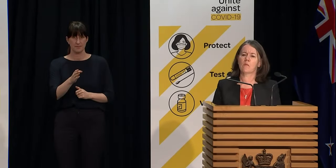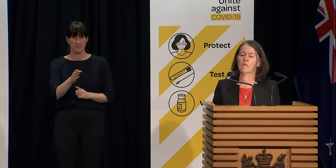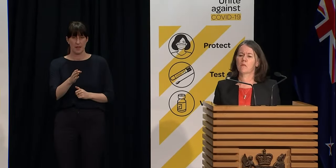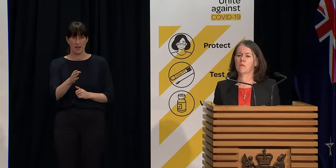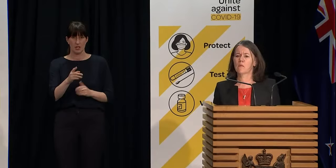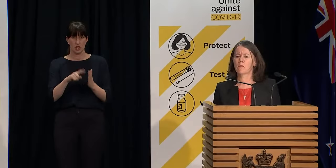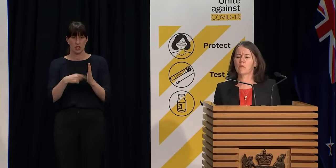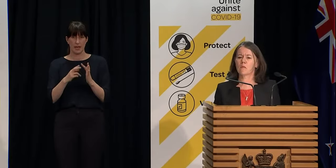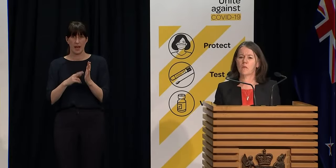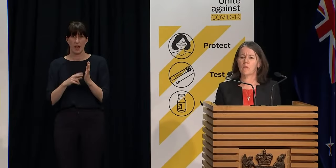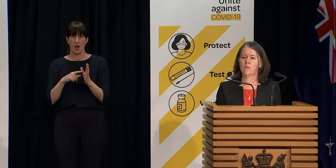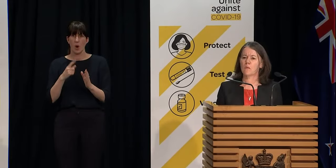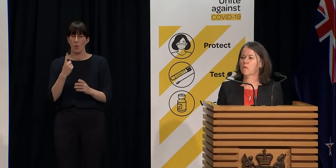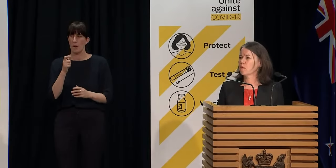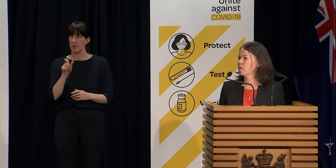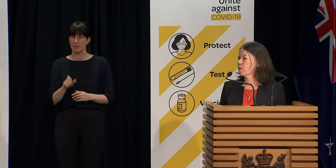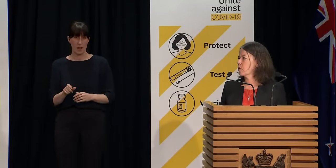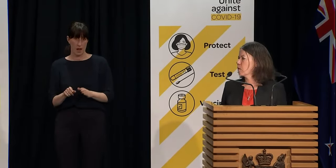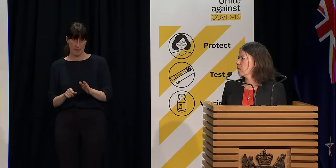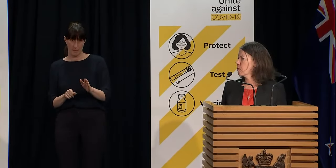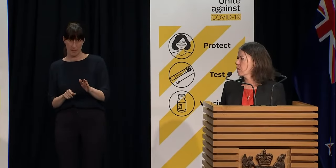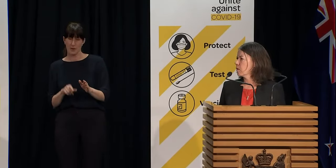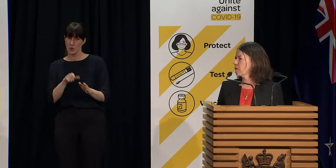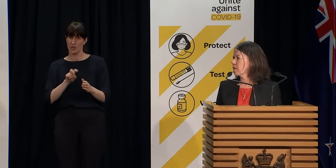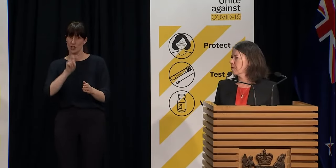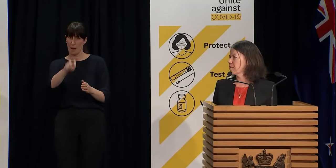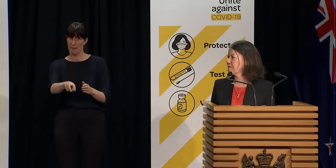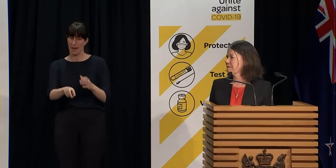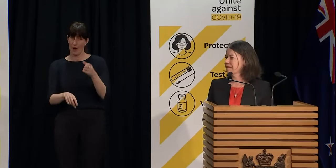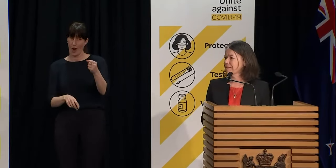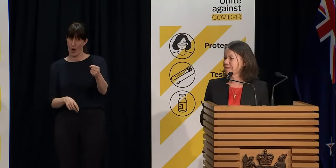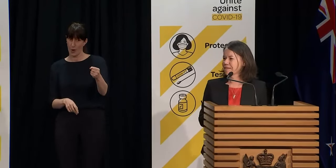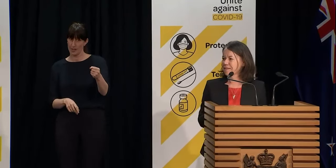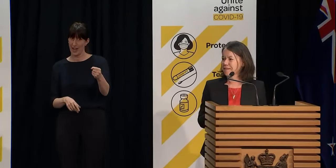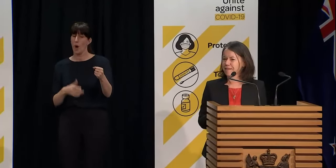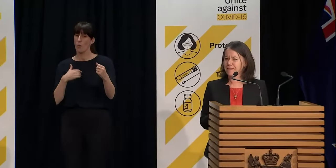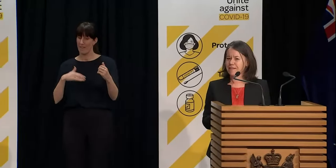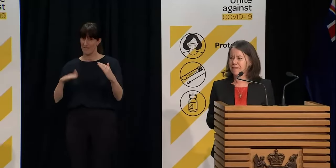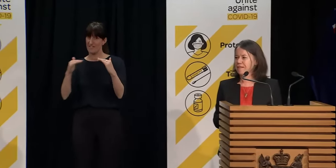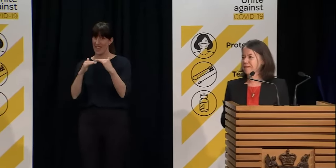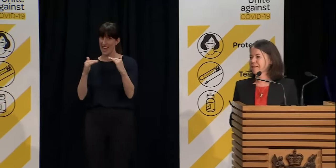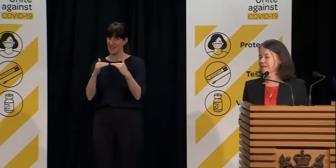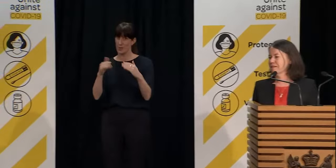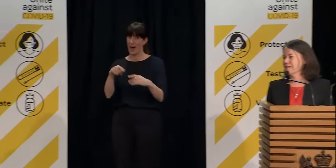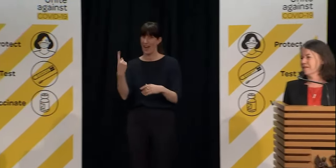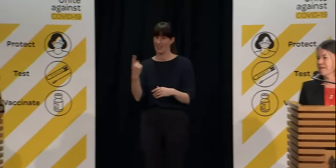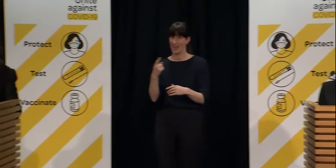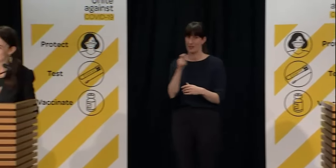affected argues that it jumping in a little bit there, Gina. If just in fairness to everyone else, I'm going to go Joe.